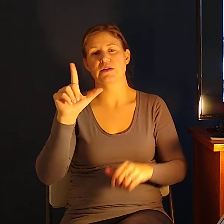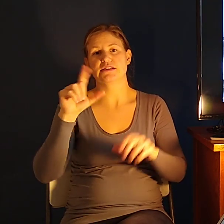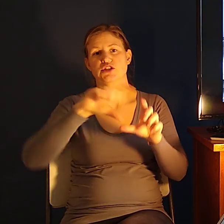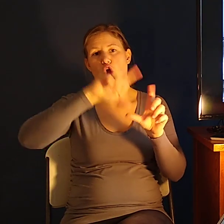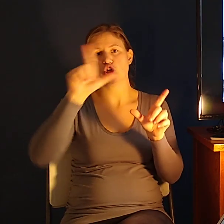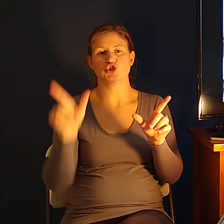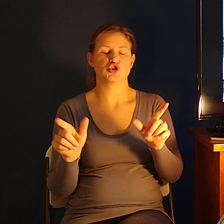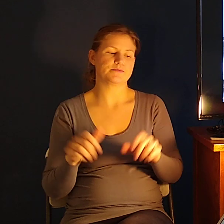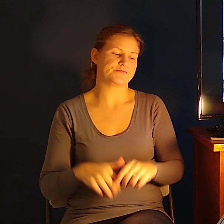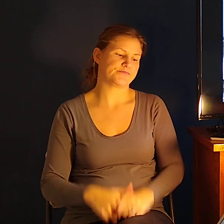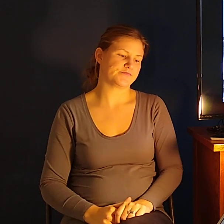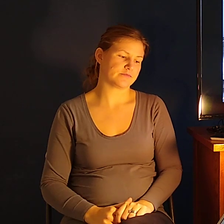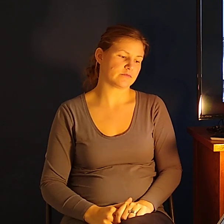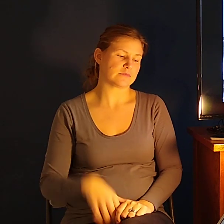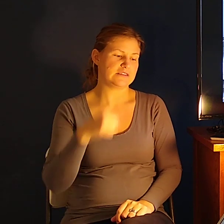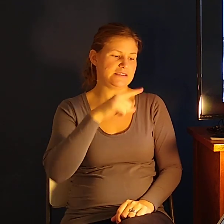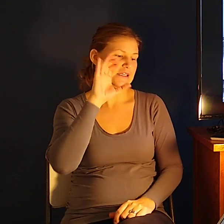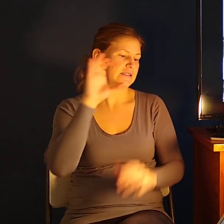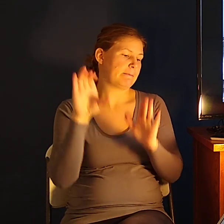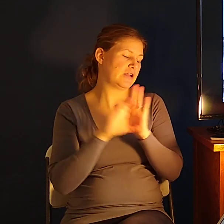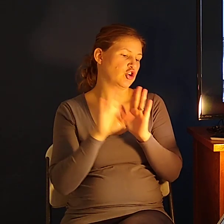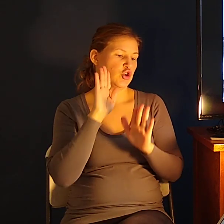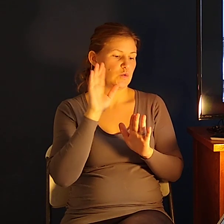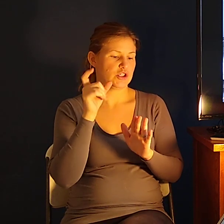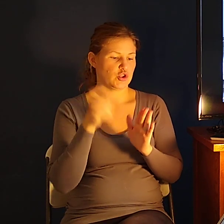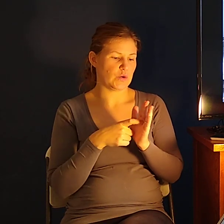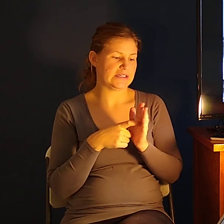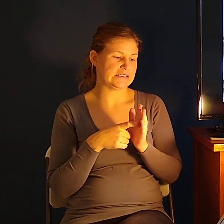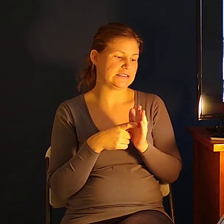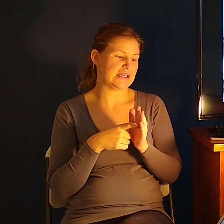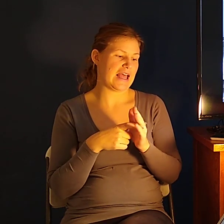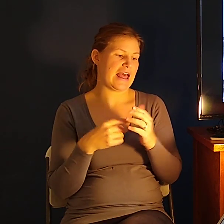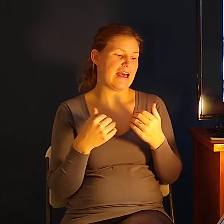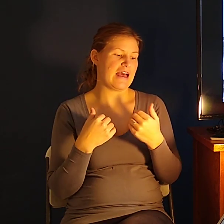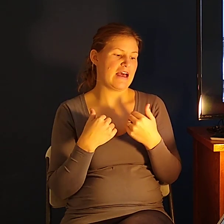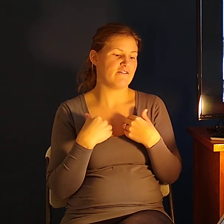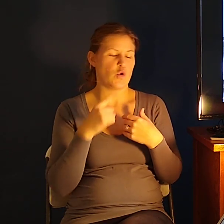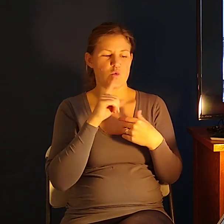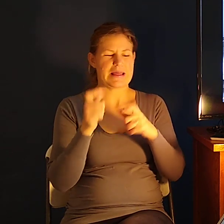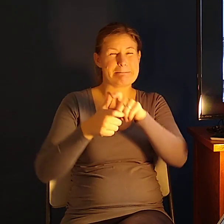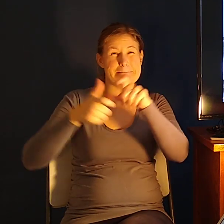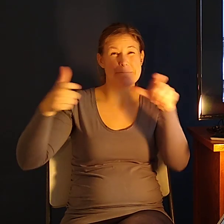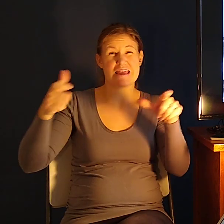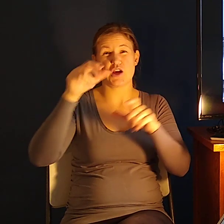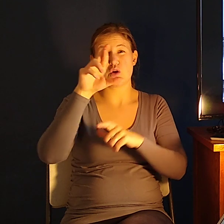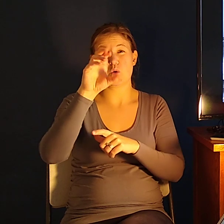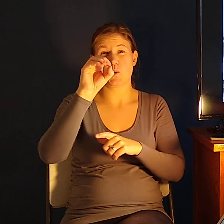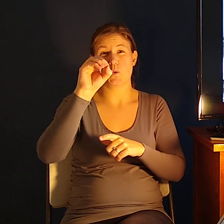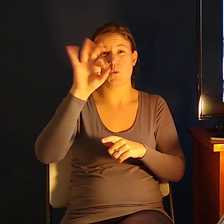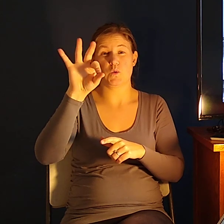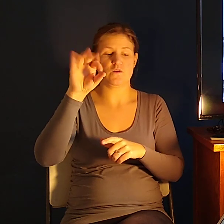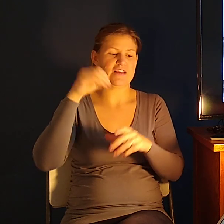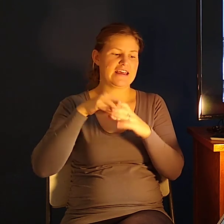In this image, you'll note that there are really giant roofs in the Saarinen structure, and that